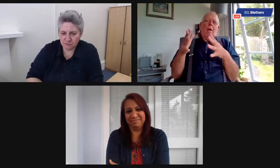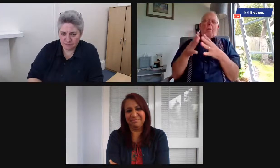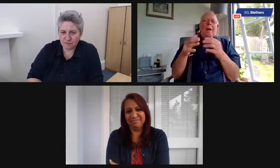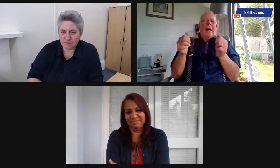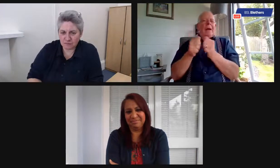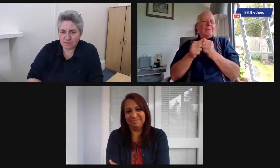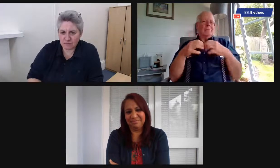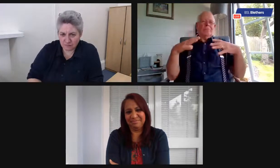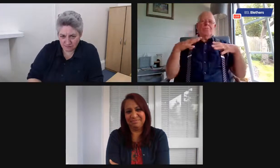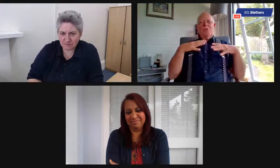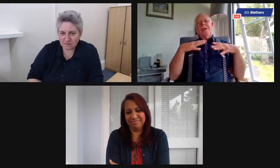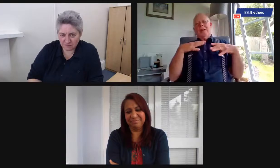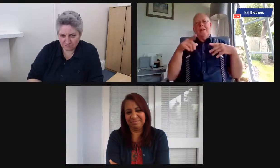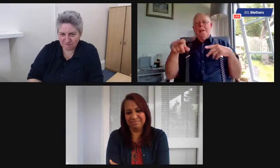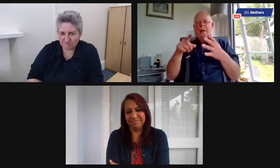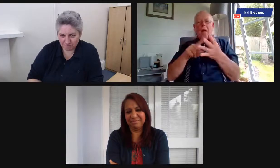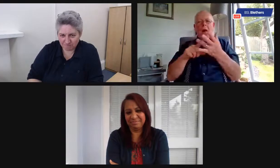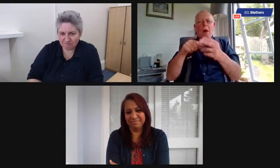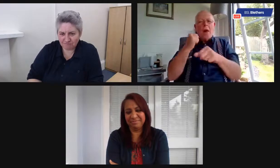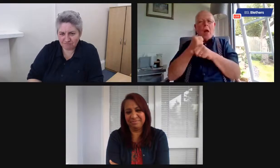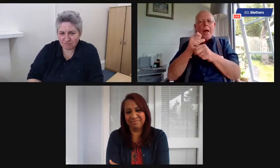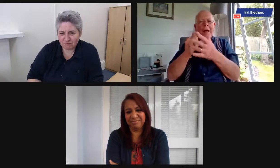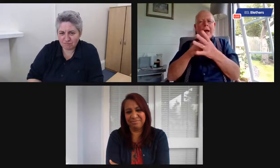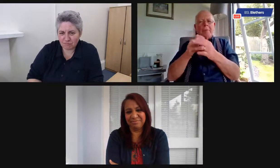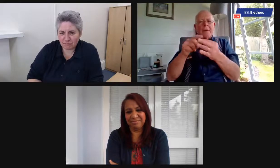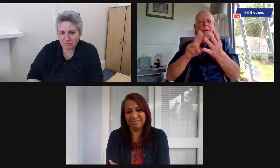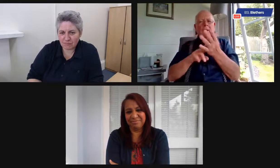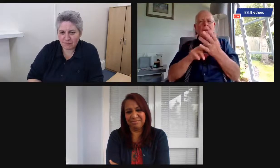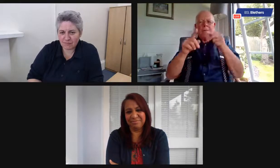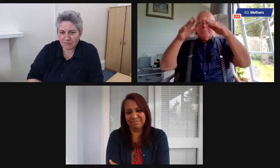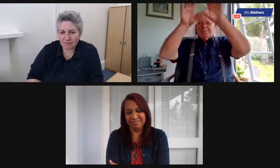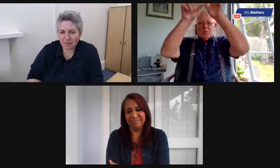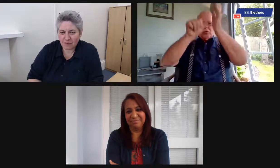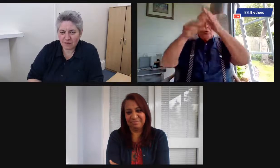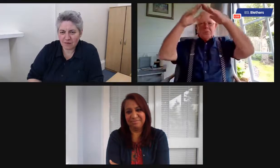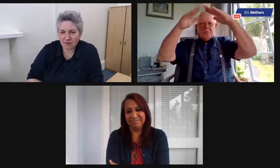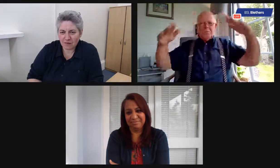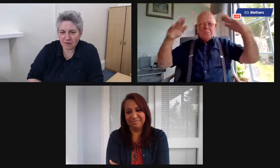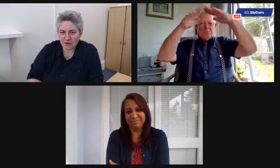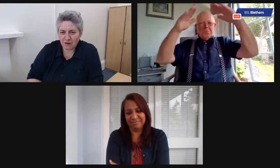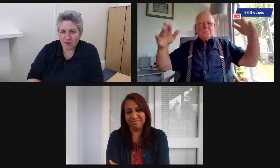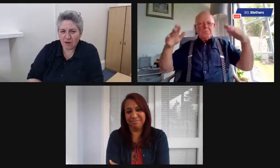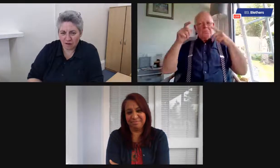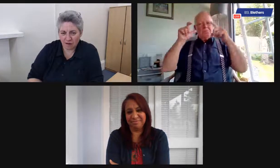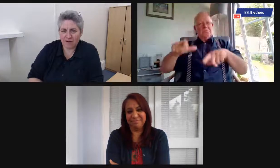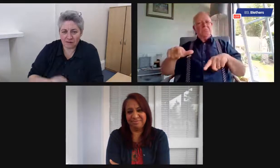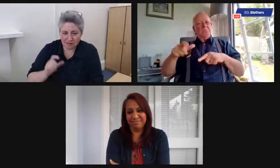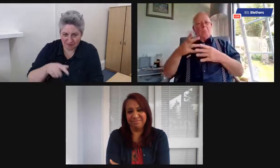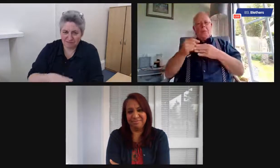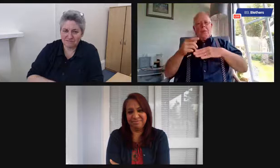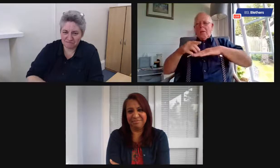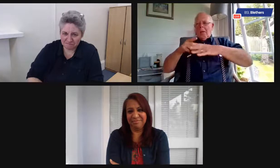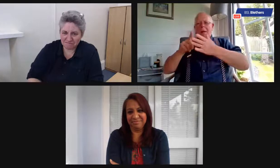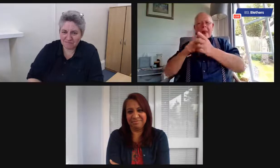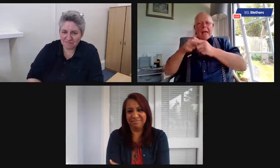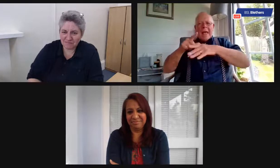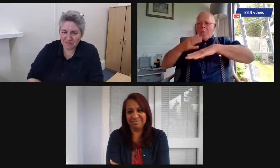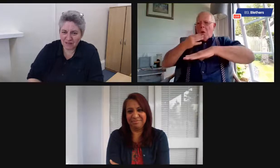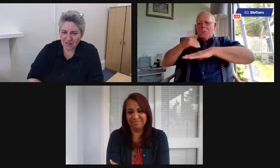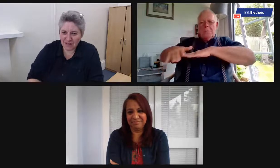Lancashire, Okay. having a long weekend, a nice restful long weekend. It was lovely. Log cabins, little wooden cabins, and there was